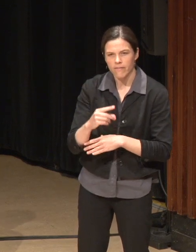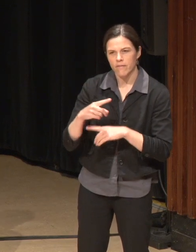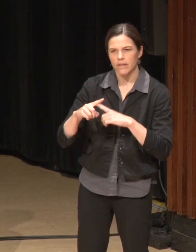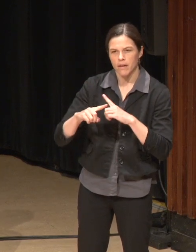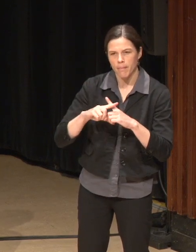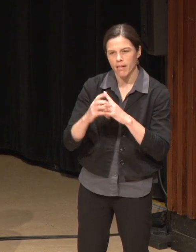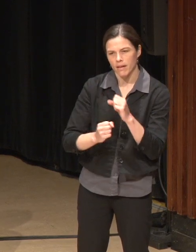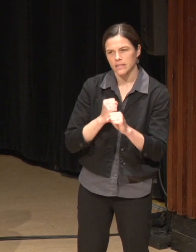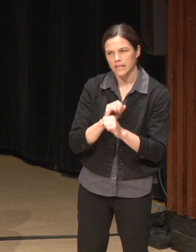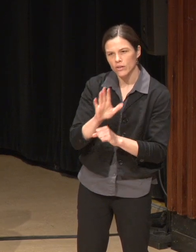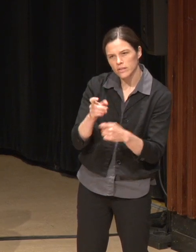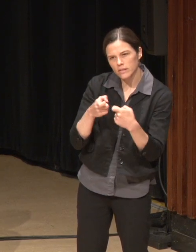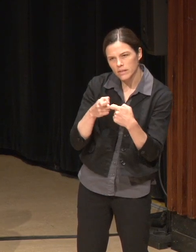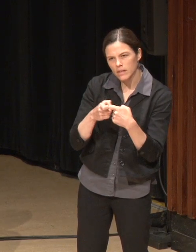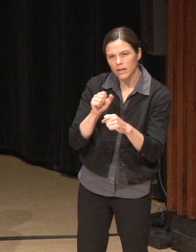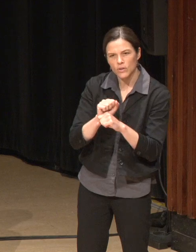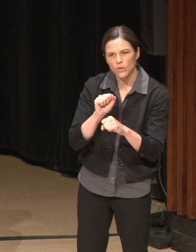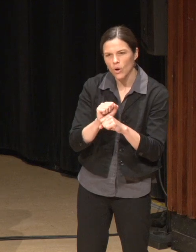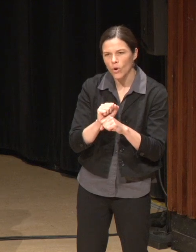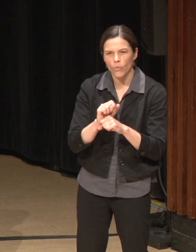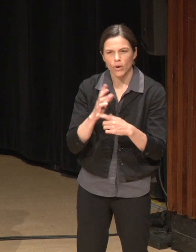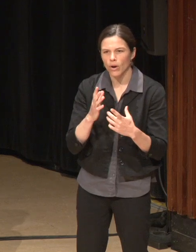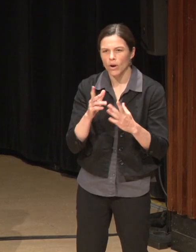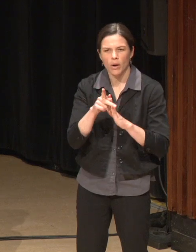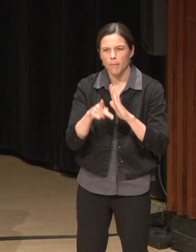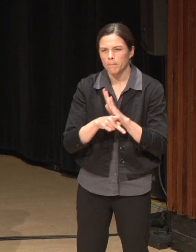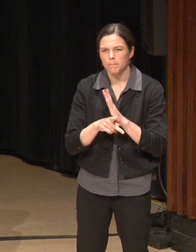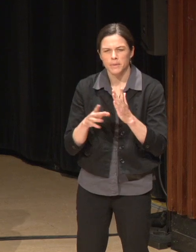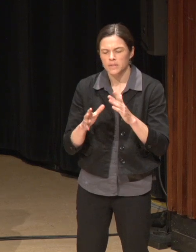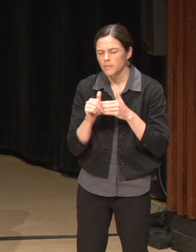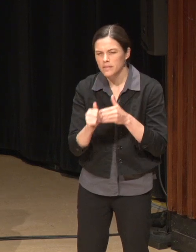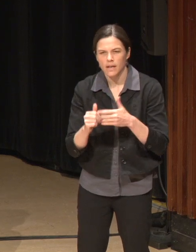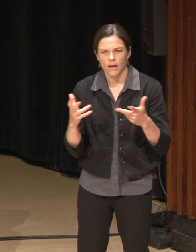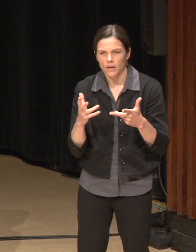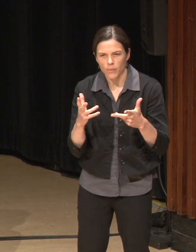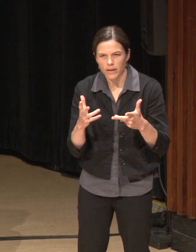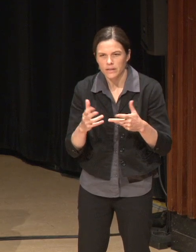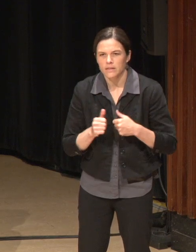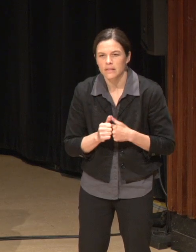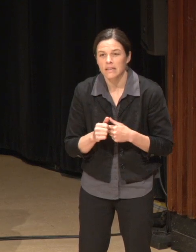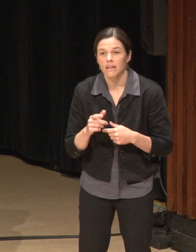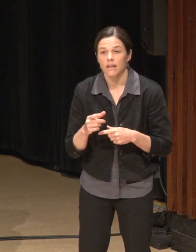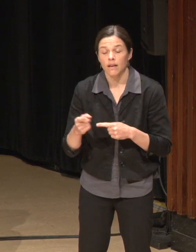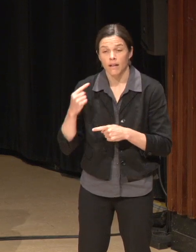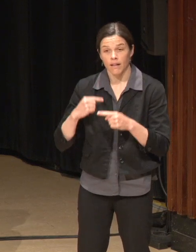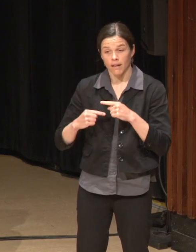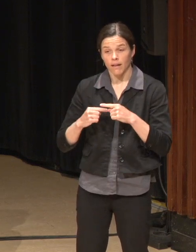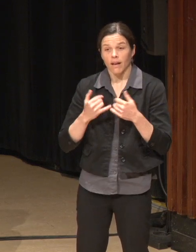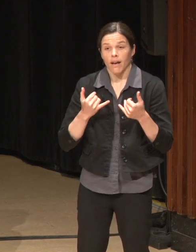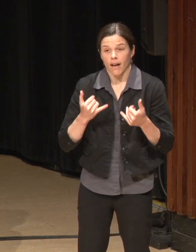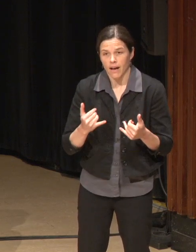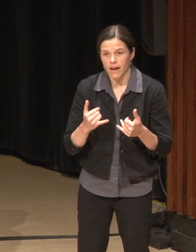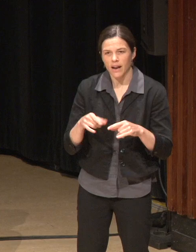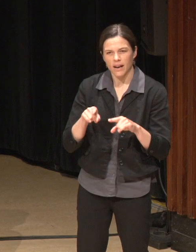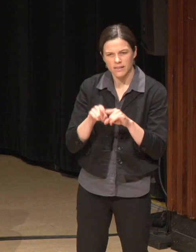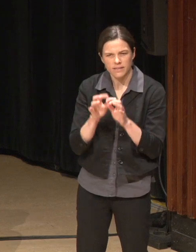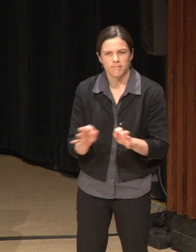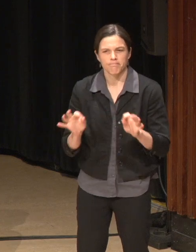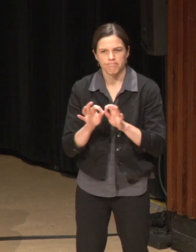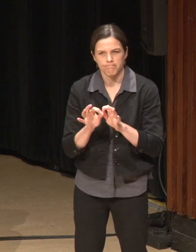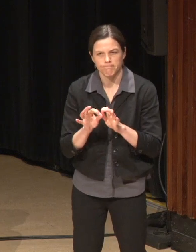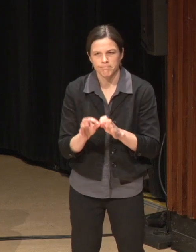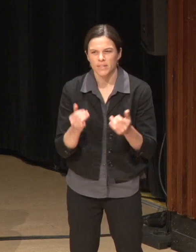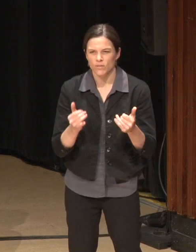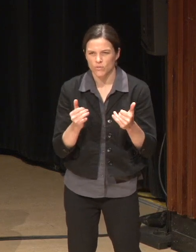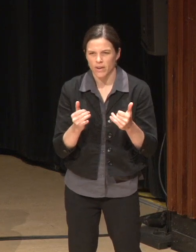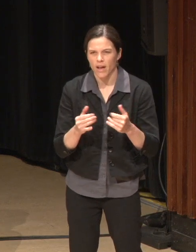electrician. And I think they are as relevant today as they were back then. I want to take a minute just to share two of these guiding